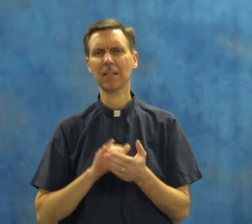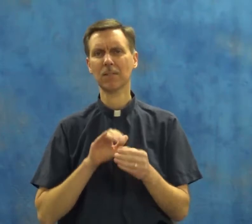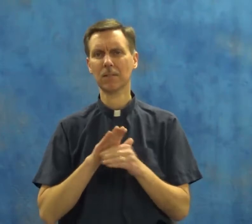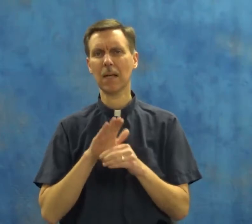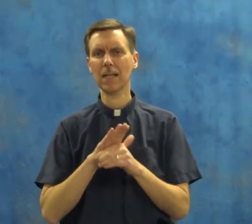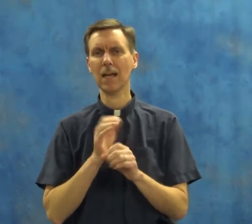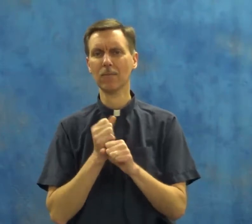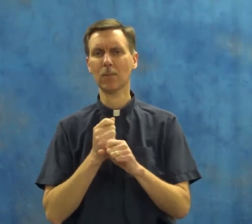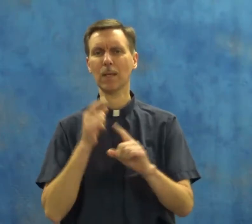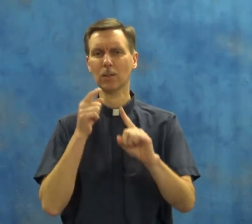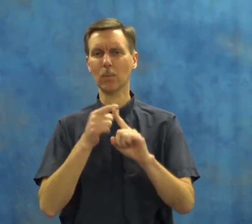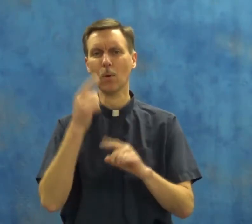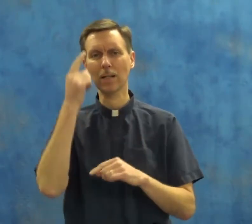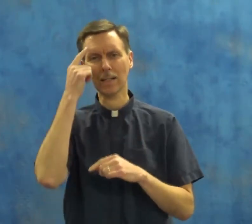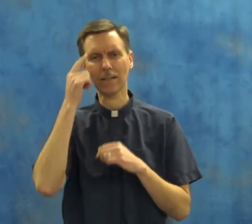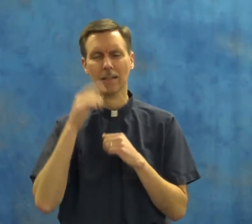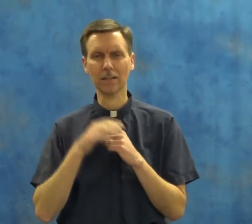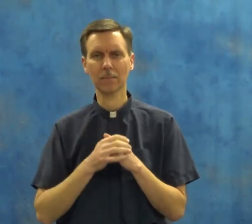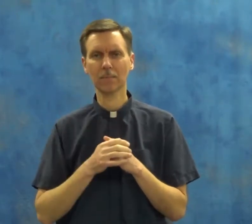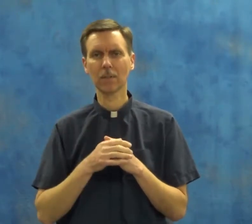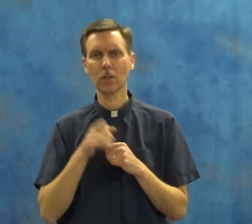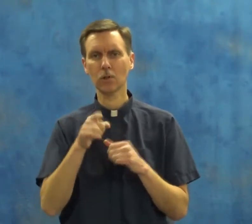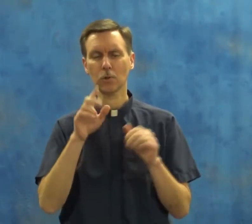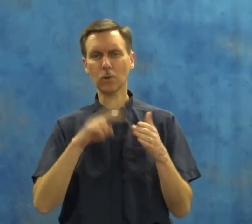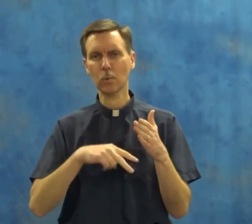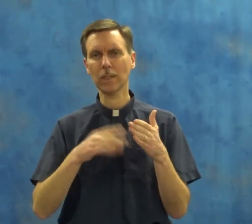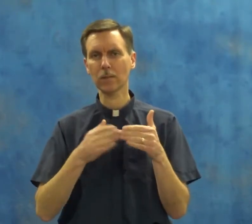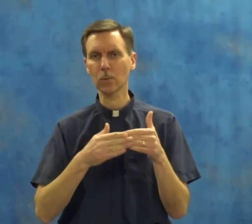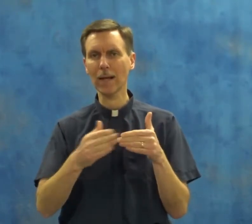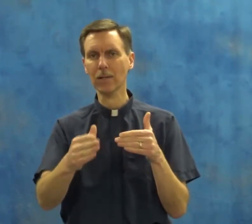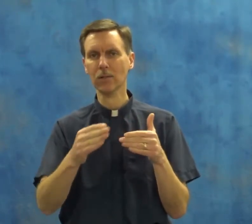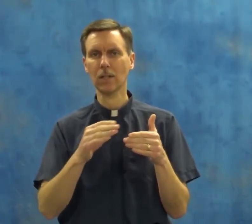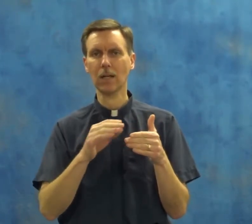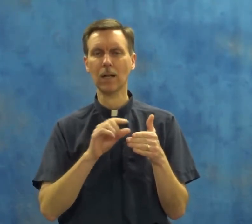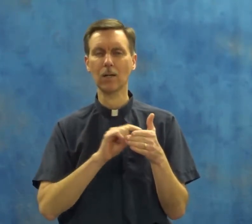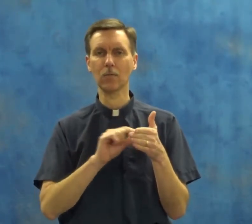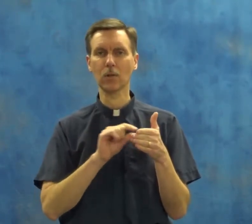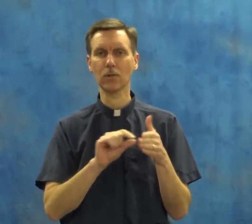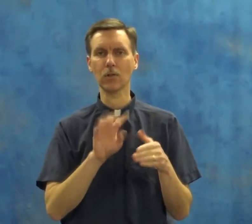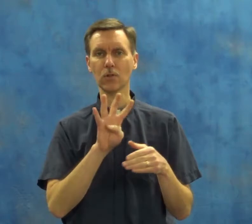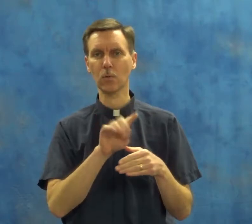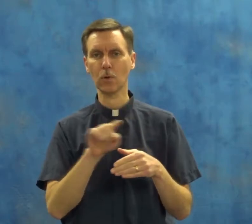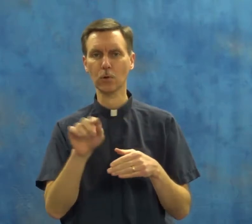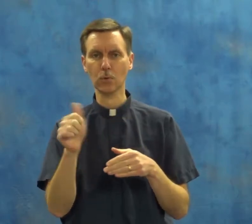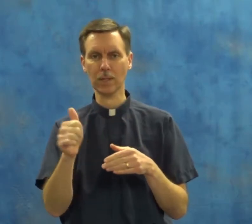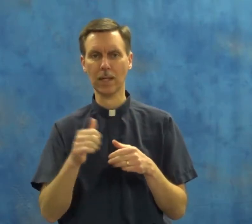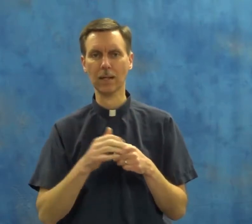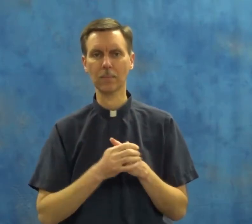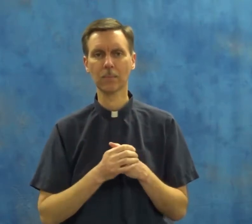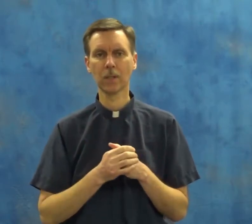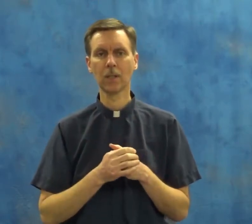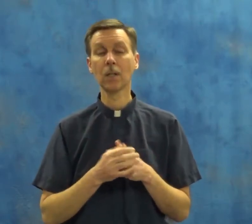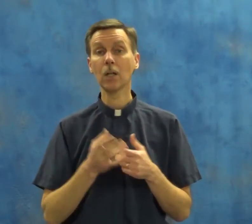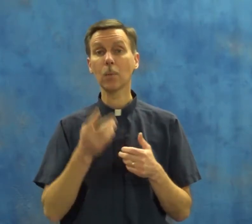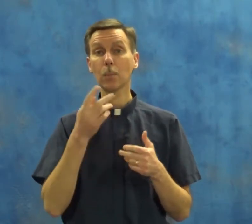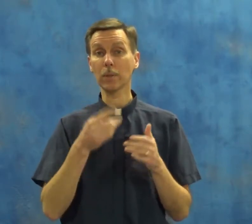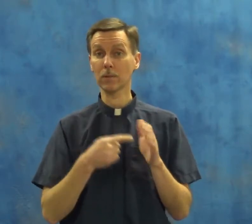That's enough to make the point, I think. You can read the rest, verses 4 through 10. But